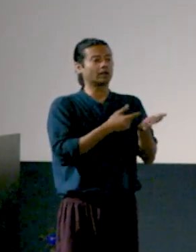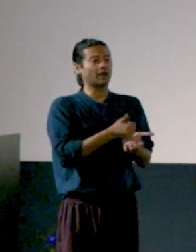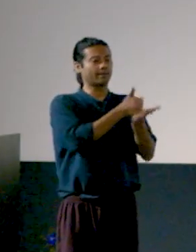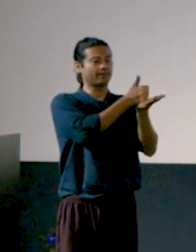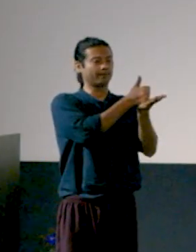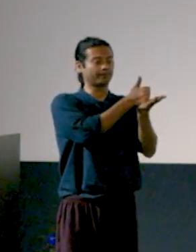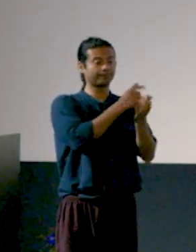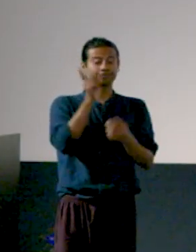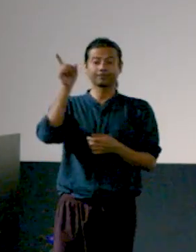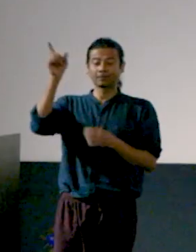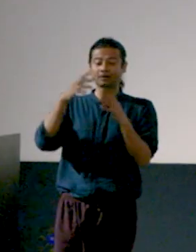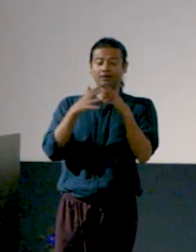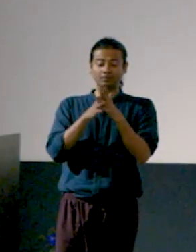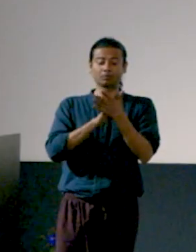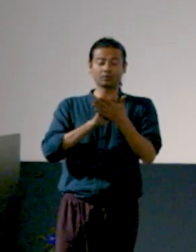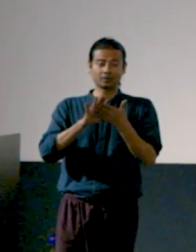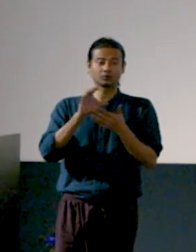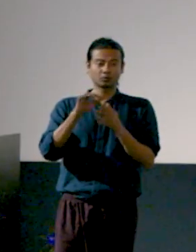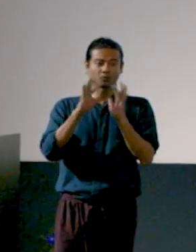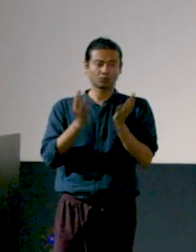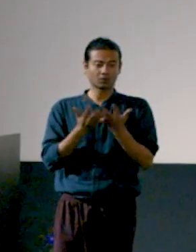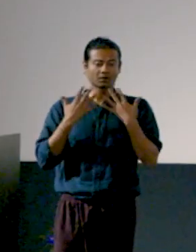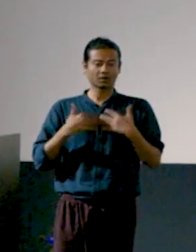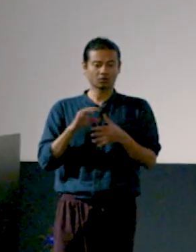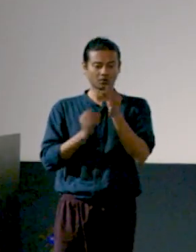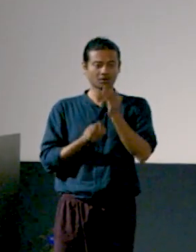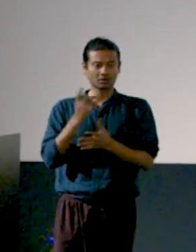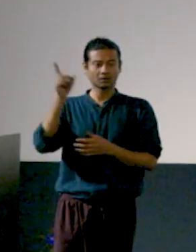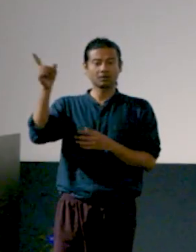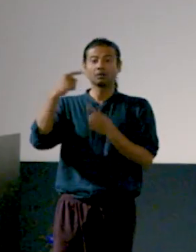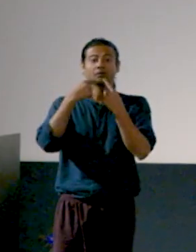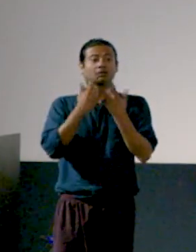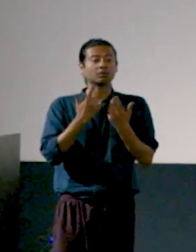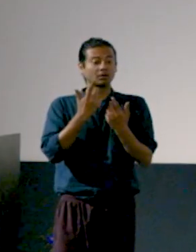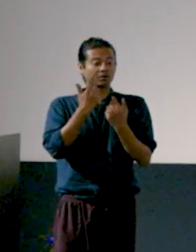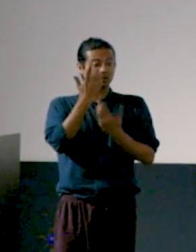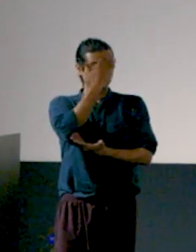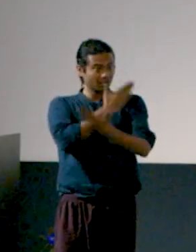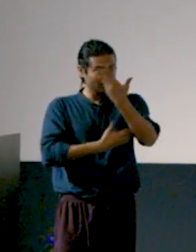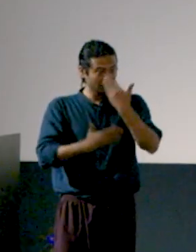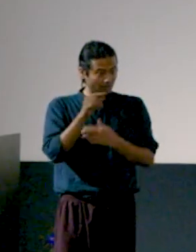trap, which means that the disability and poverty are very much